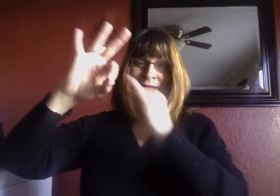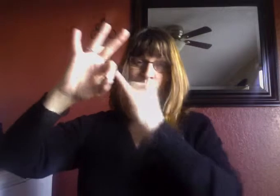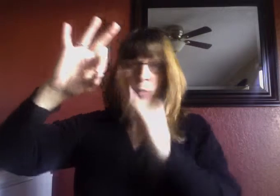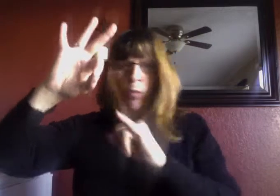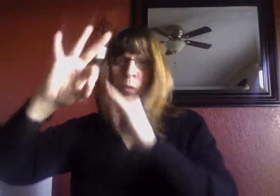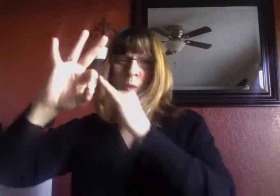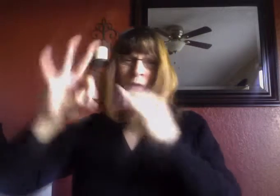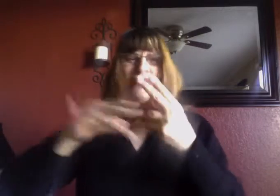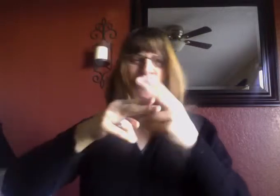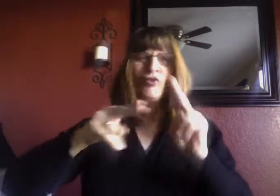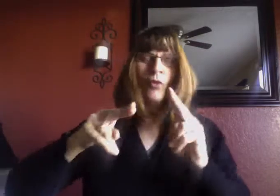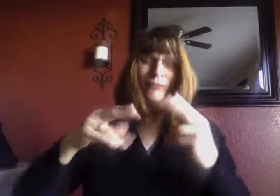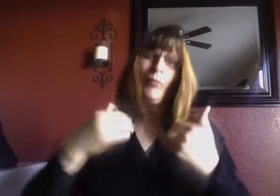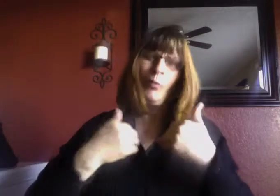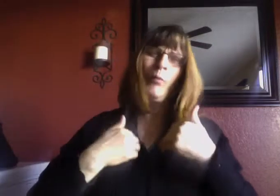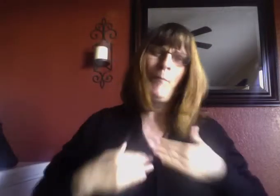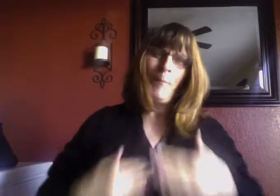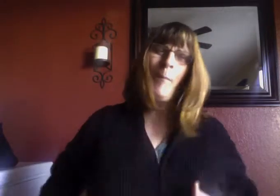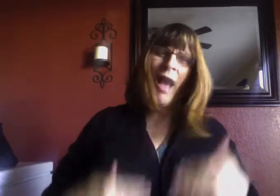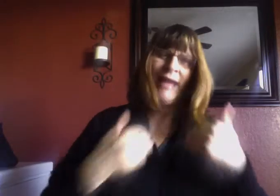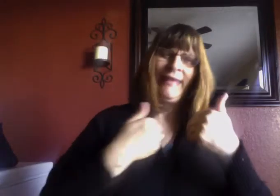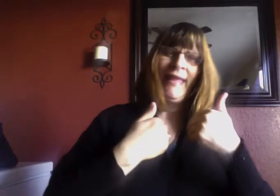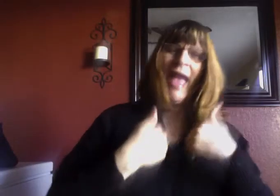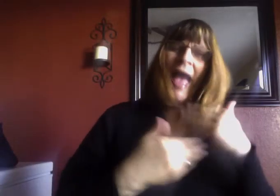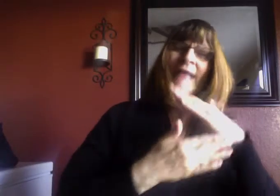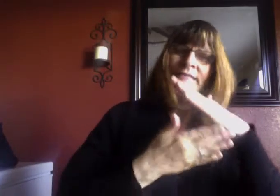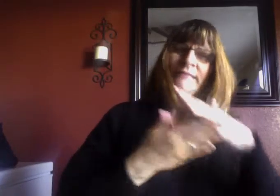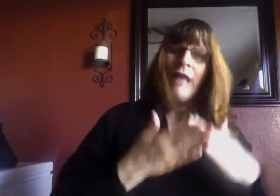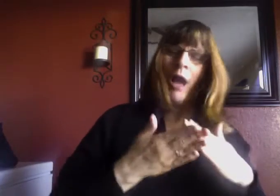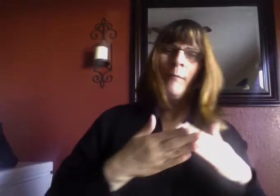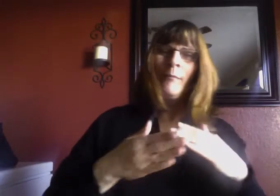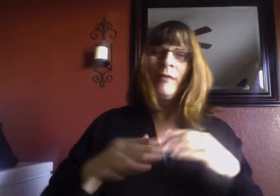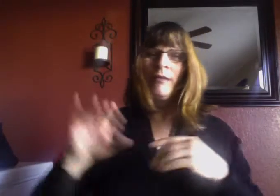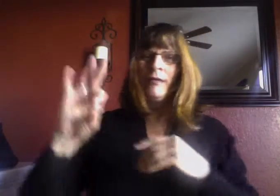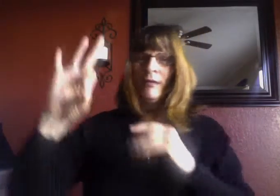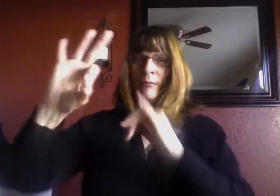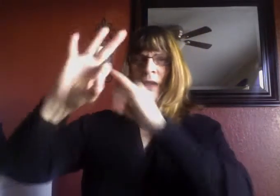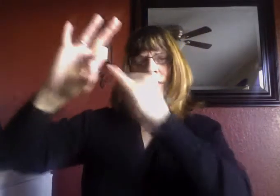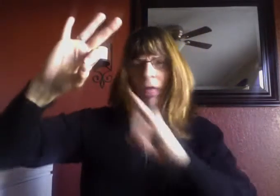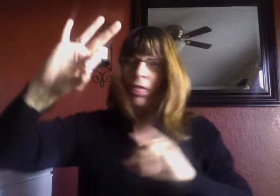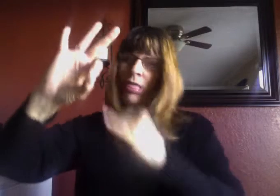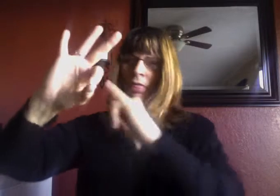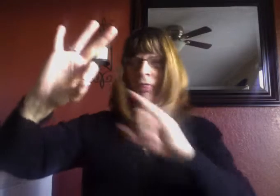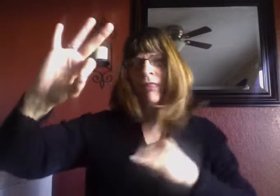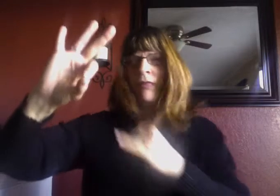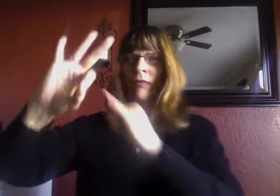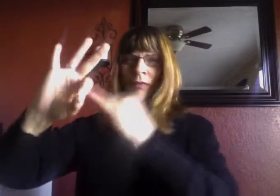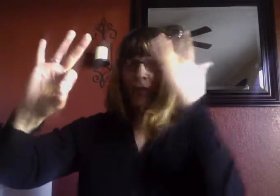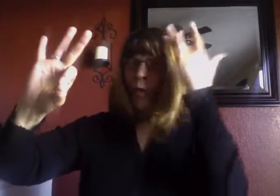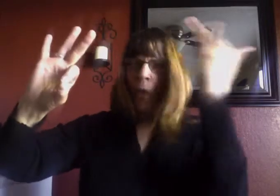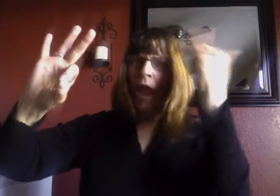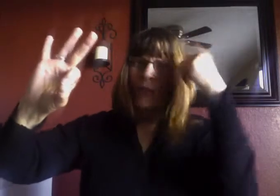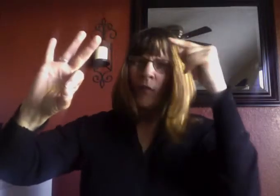that. It wouldn't be this axon zigzag back and forth. They did that for diagrammatic purposes to put it all on the same